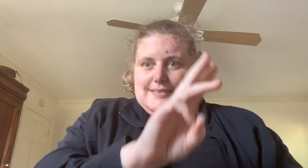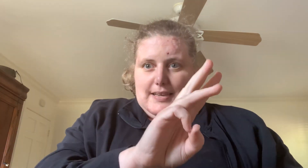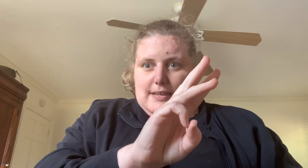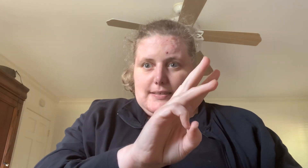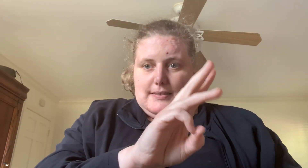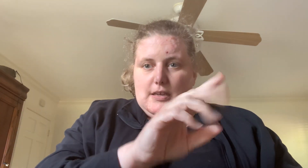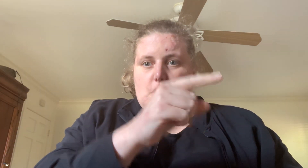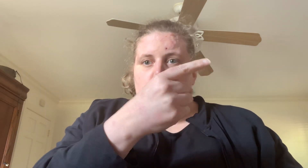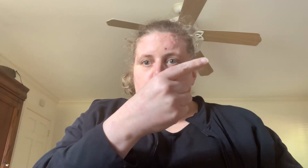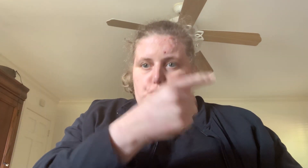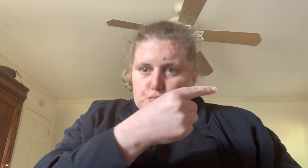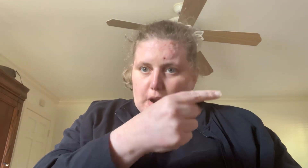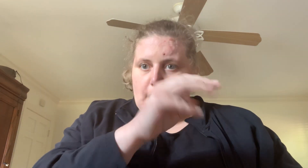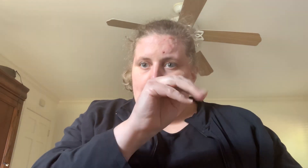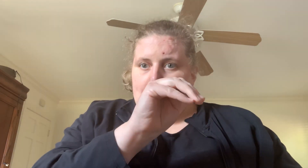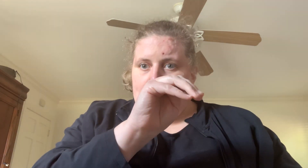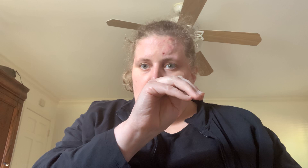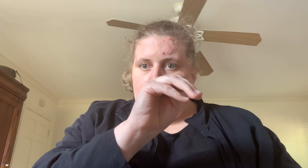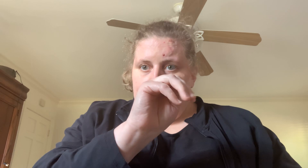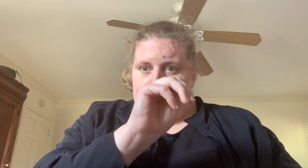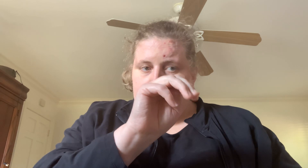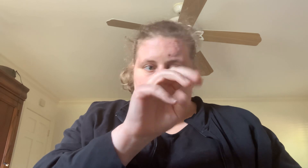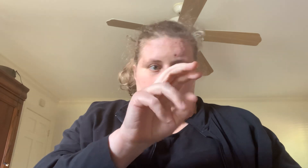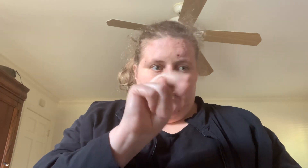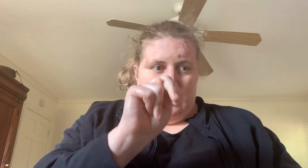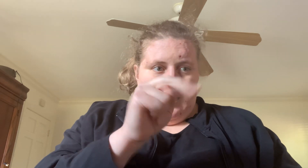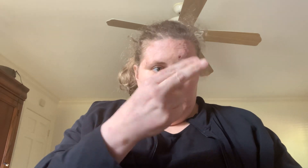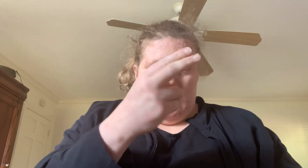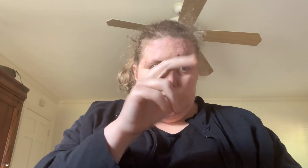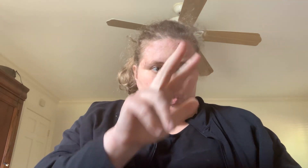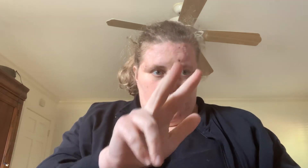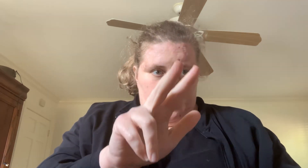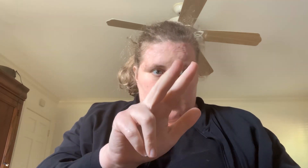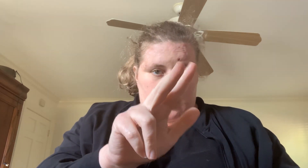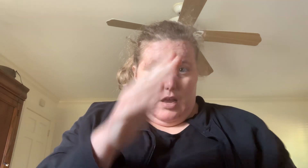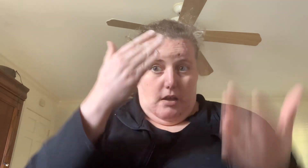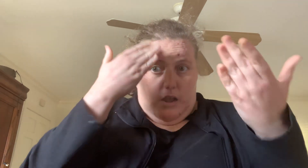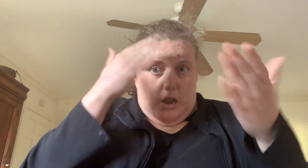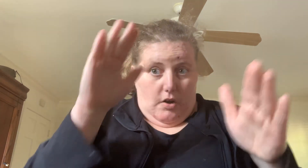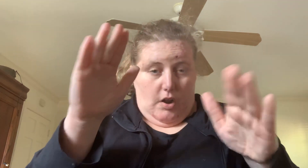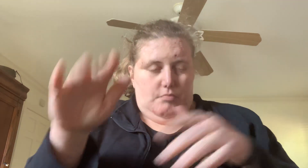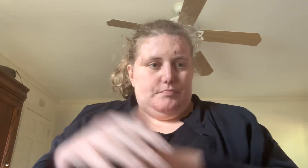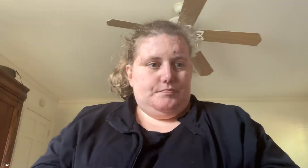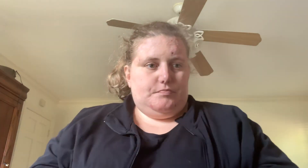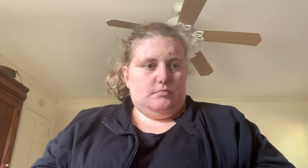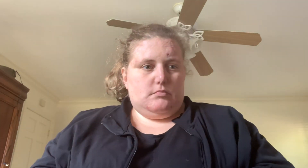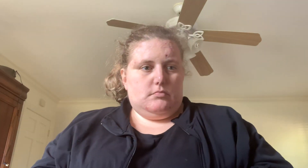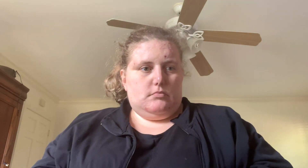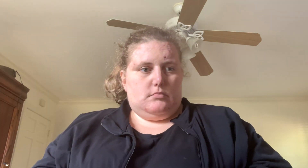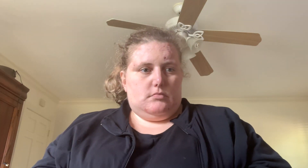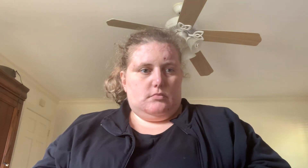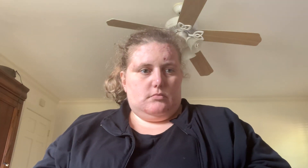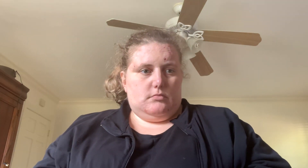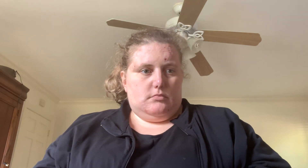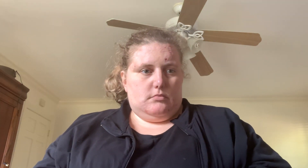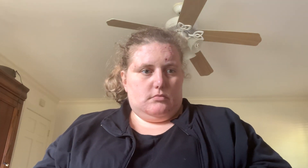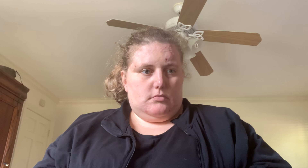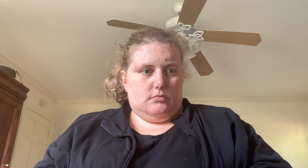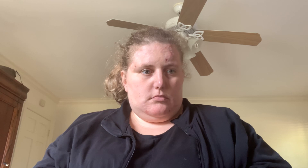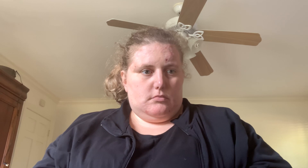I don't know. Let's find out. So we always know how much is in 1 mole of something by using our simple math and